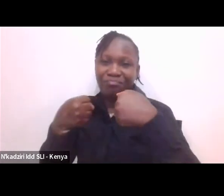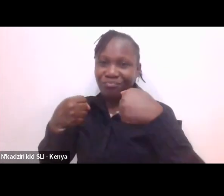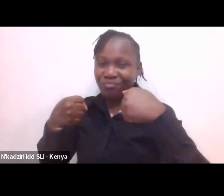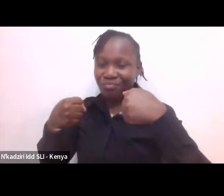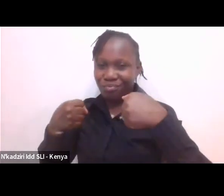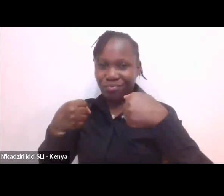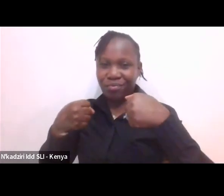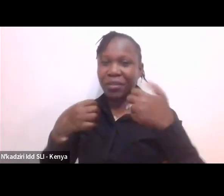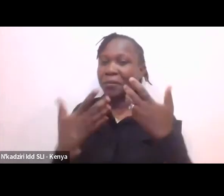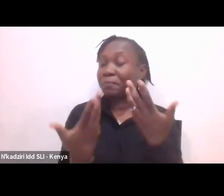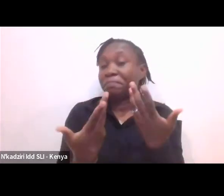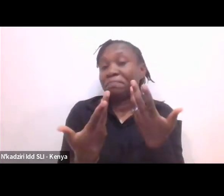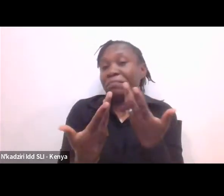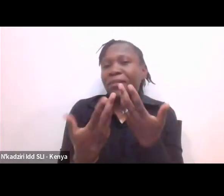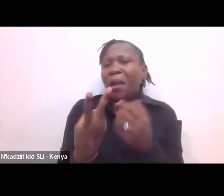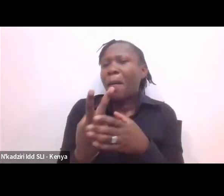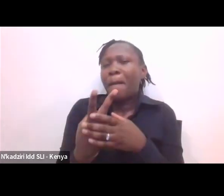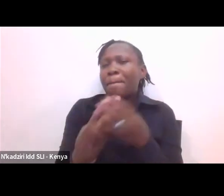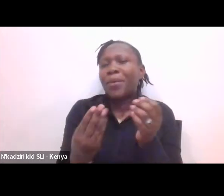Disastrous either way.